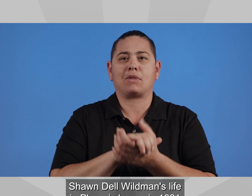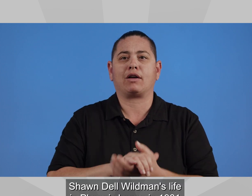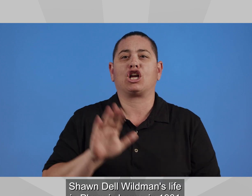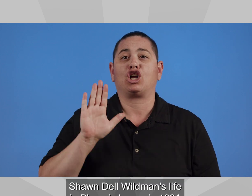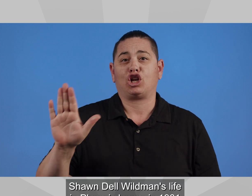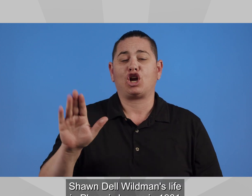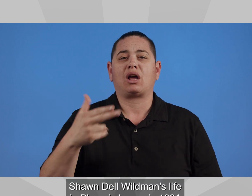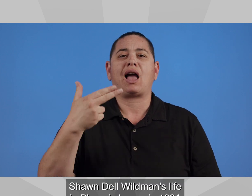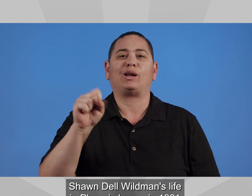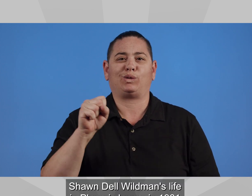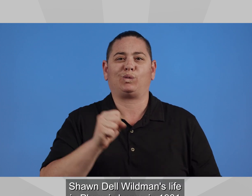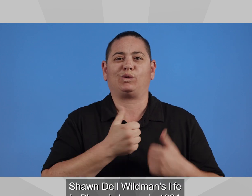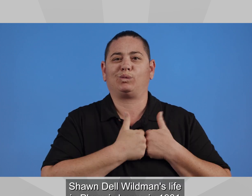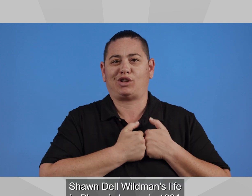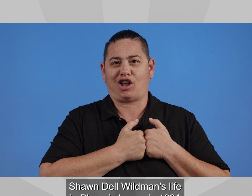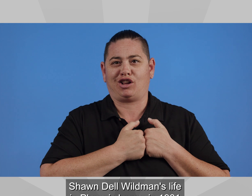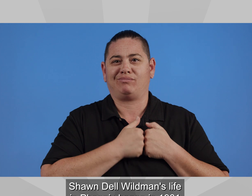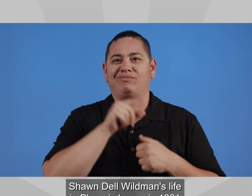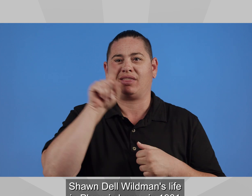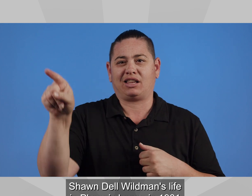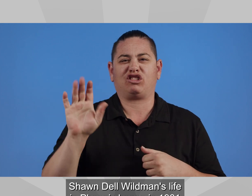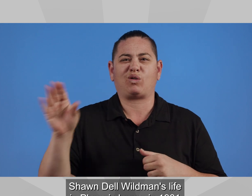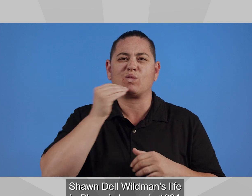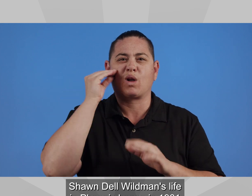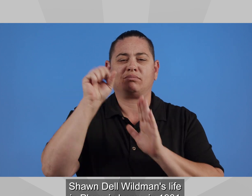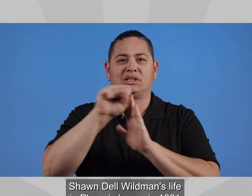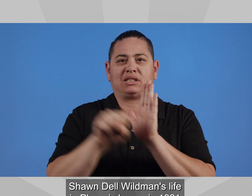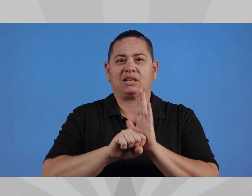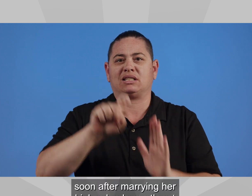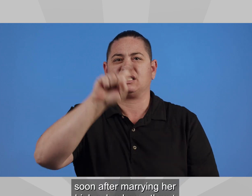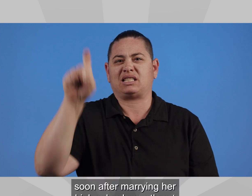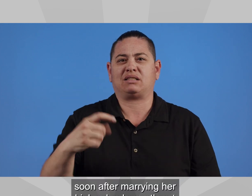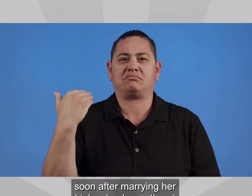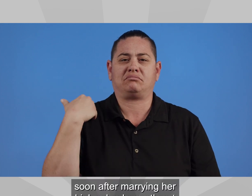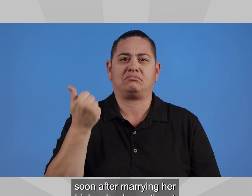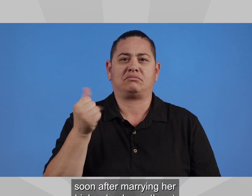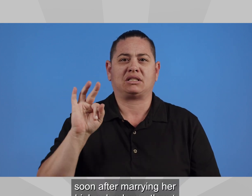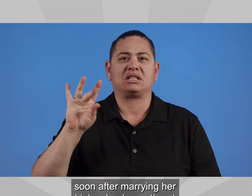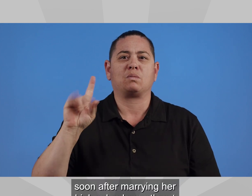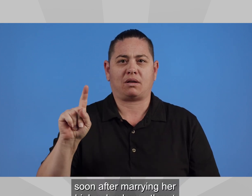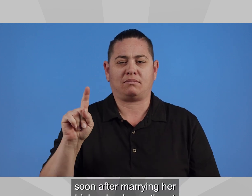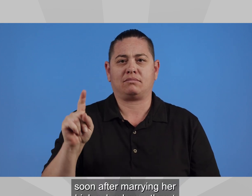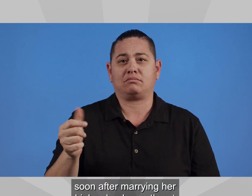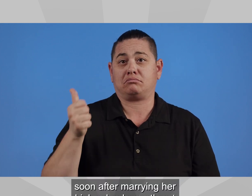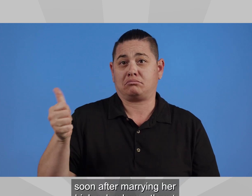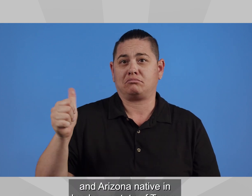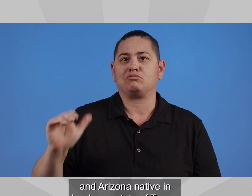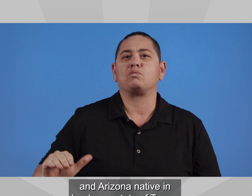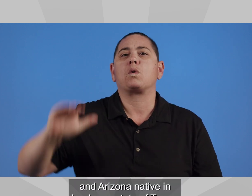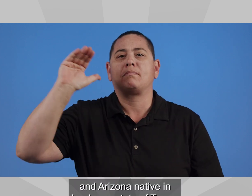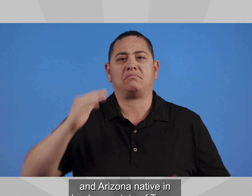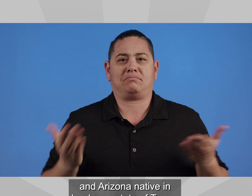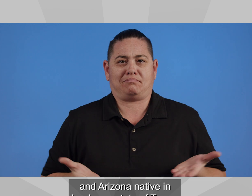Shawn Dell Wildman's life in Phoenix began in 1981, soon after marrying her high school sweetheart